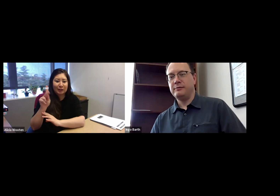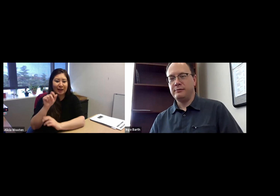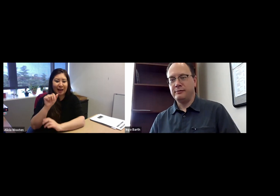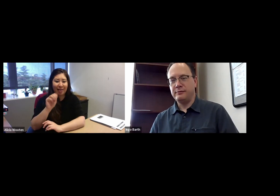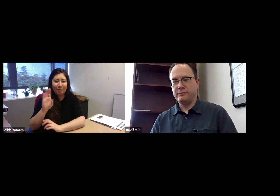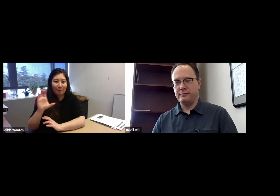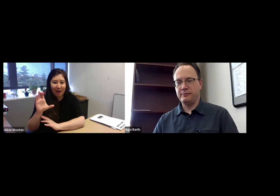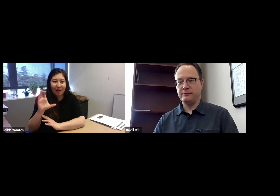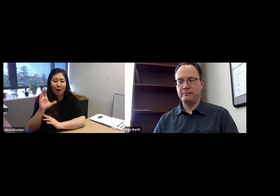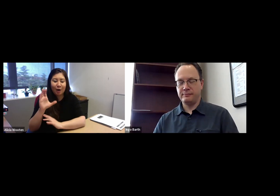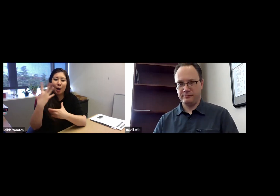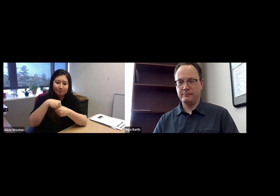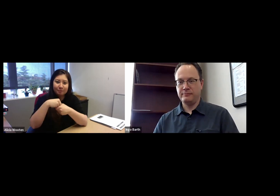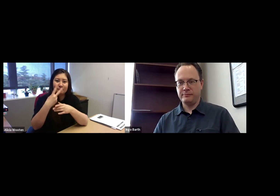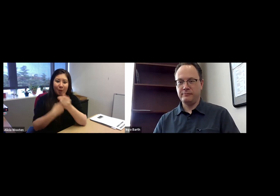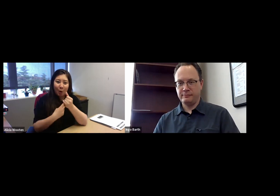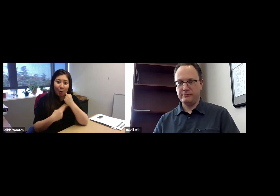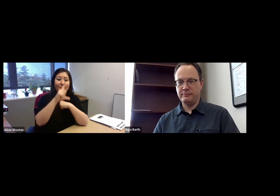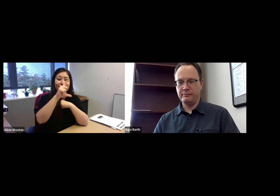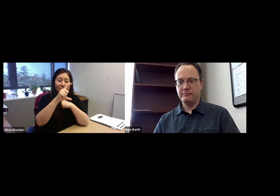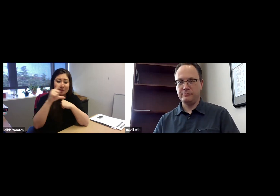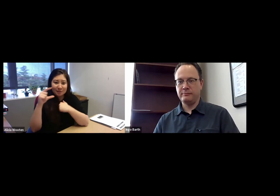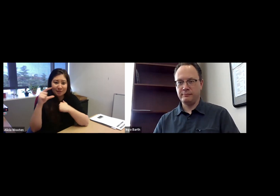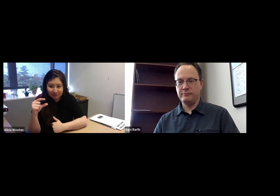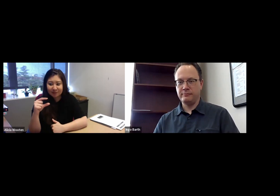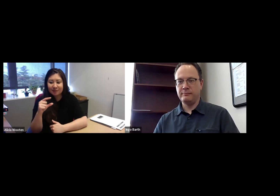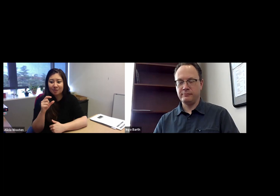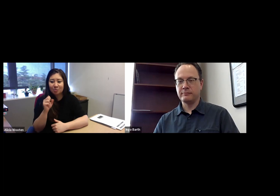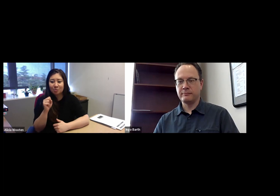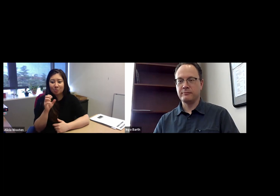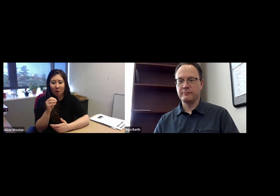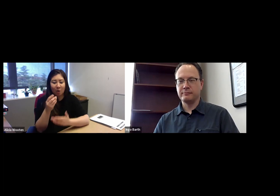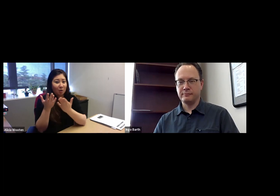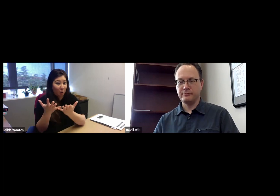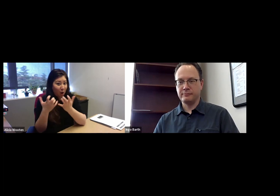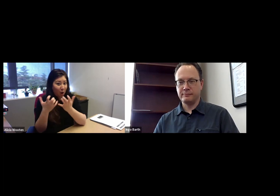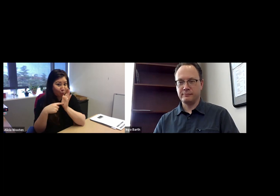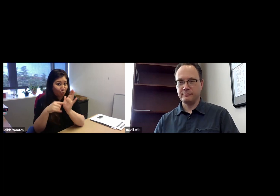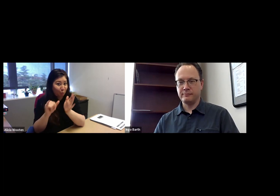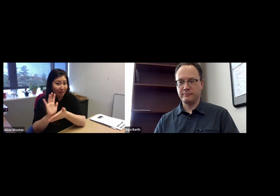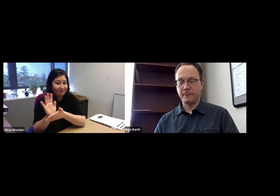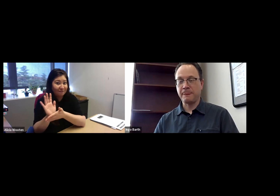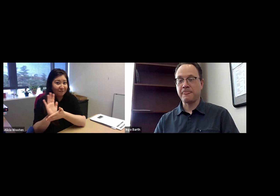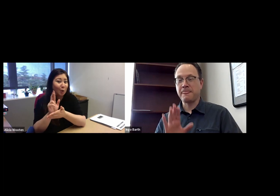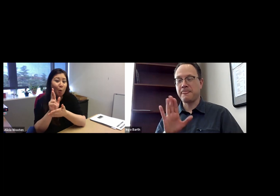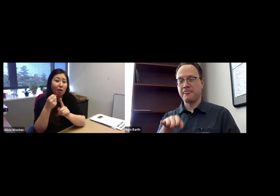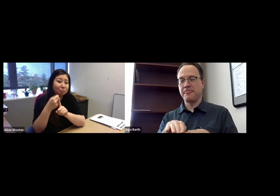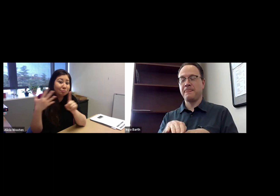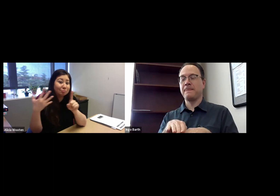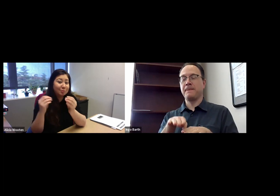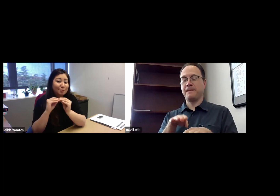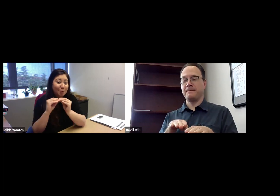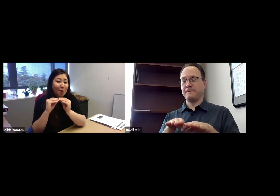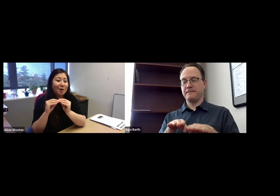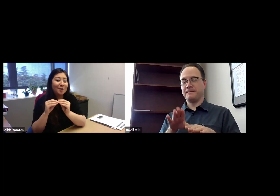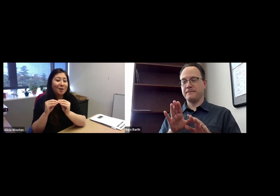showed you the Gurk alphabet, which involves both uppercase and lowercase. Should